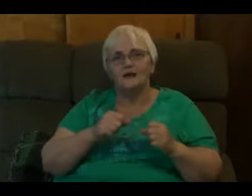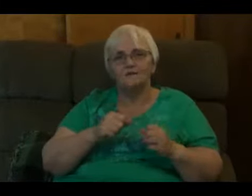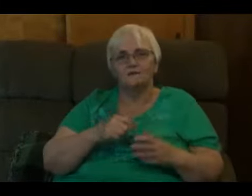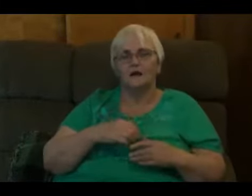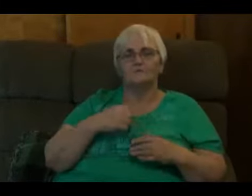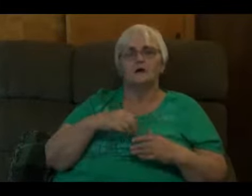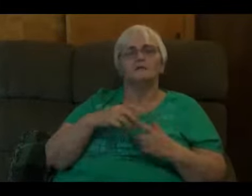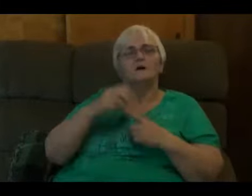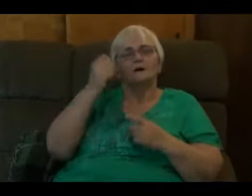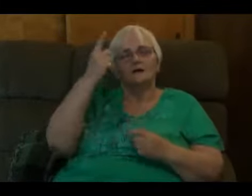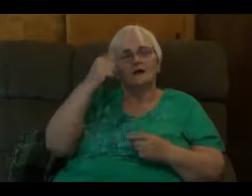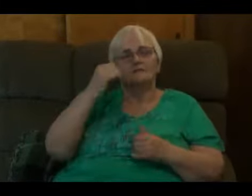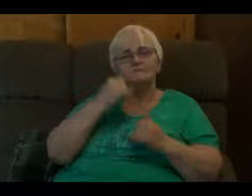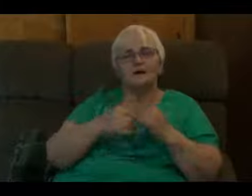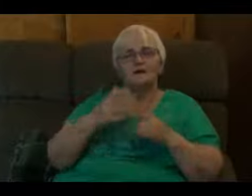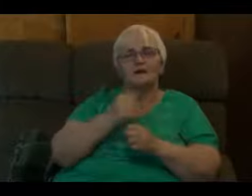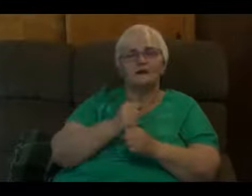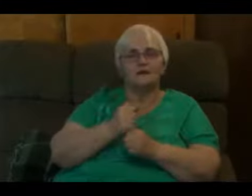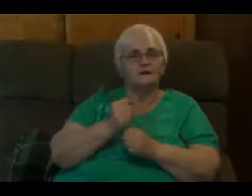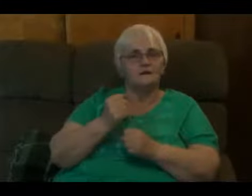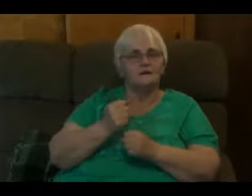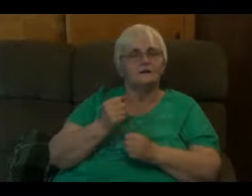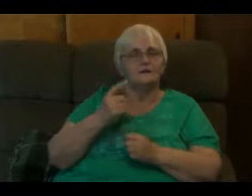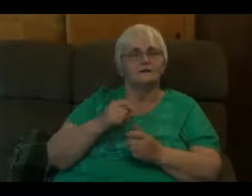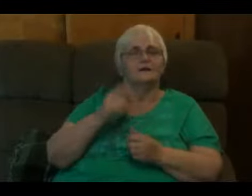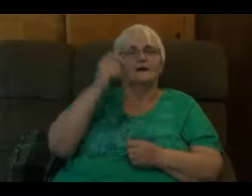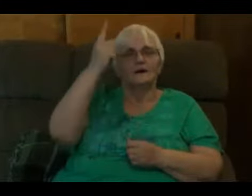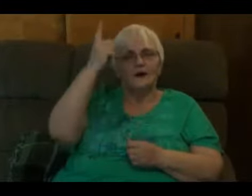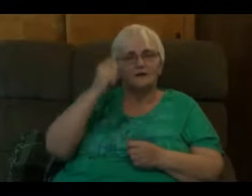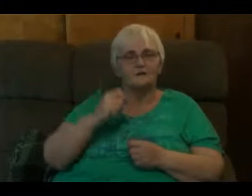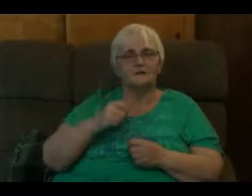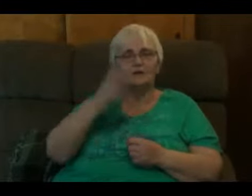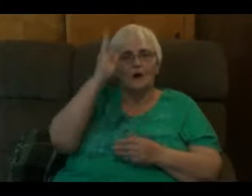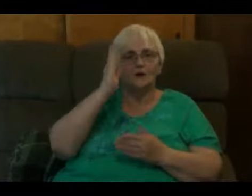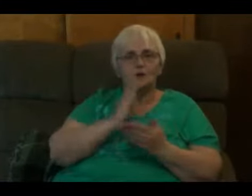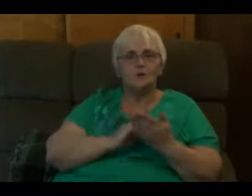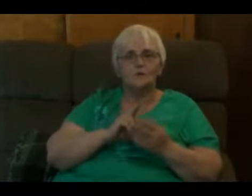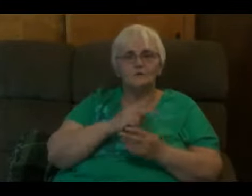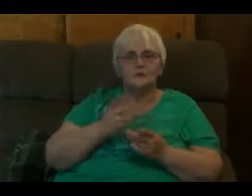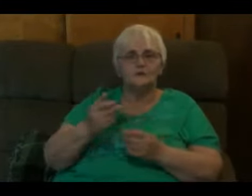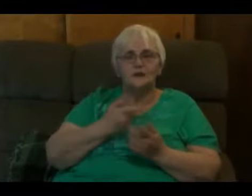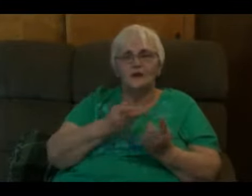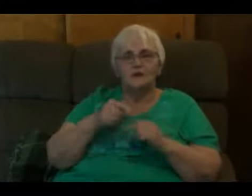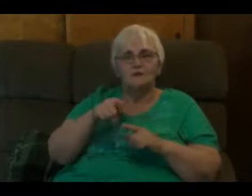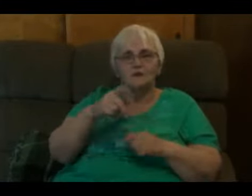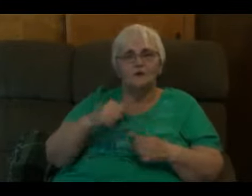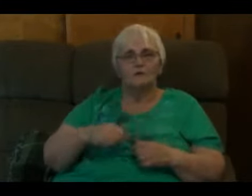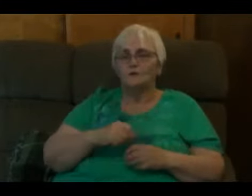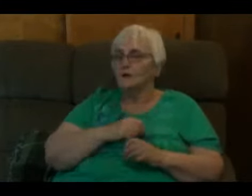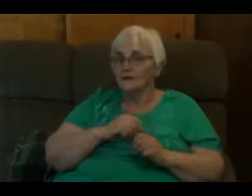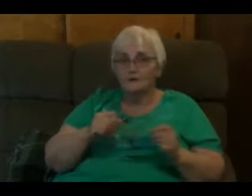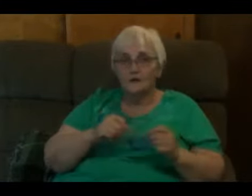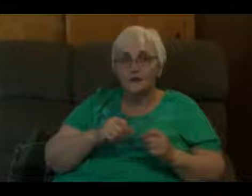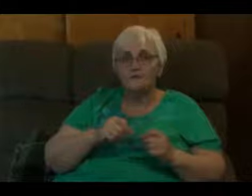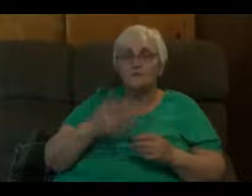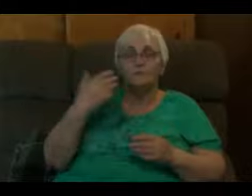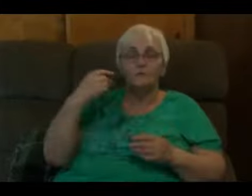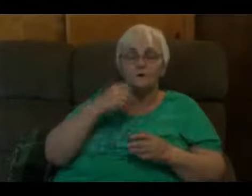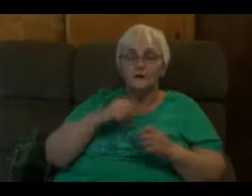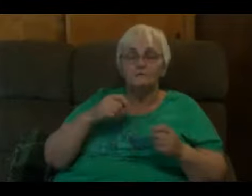revelation, and finally I got it, that, you know what, God can use the things that he gave you when you weren't saved, even when you're saved. You can